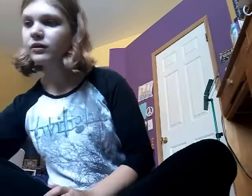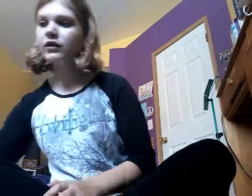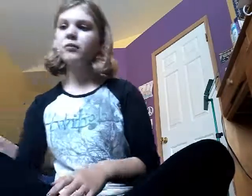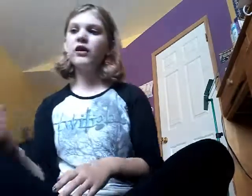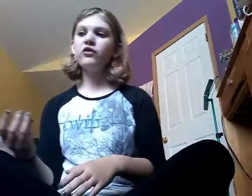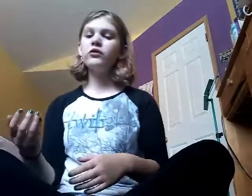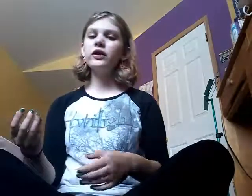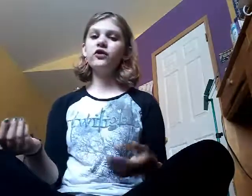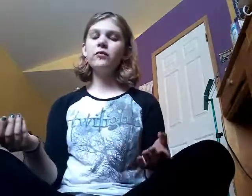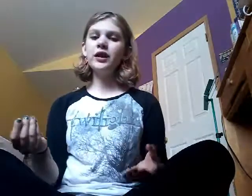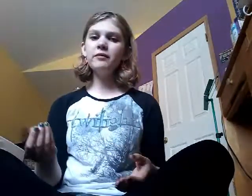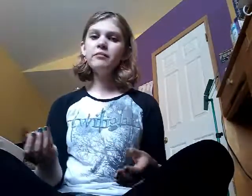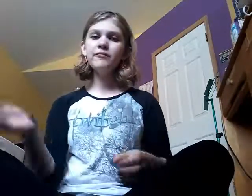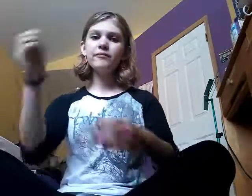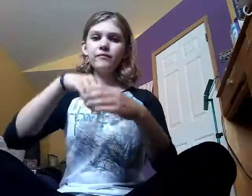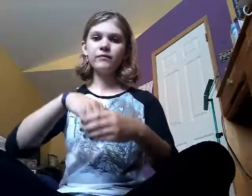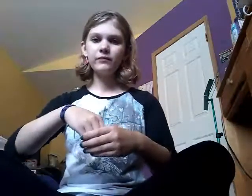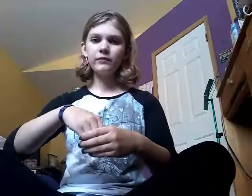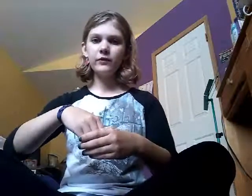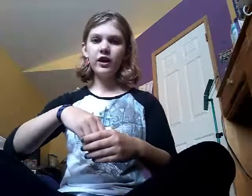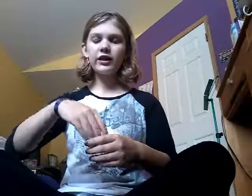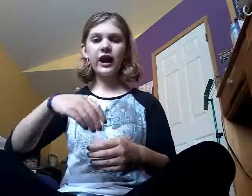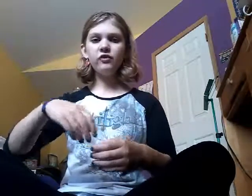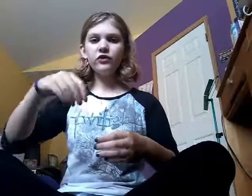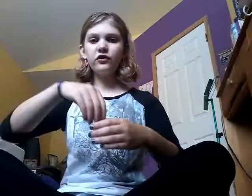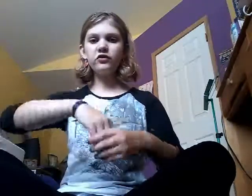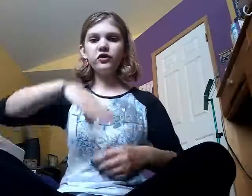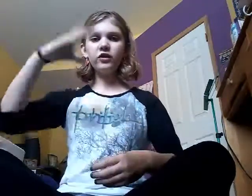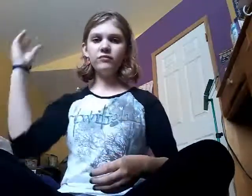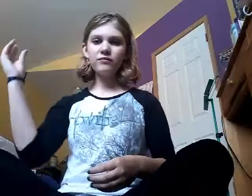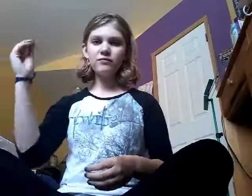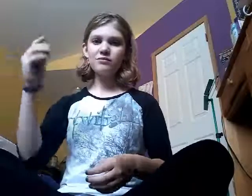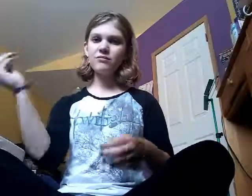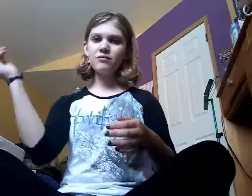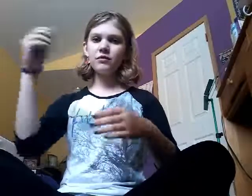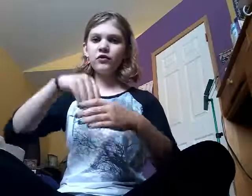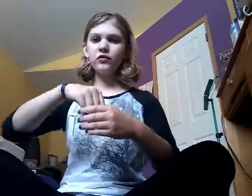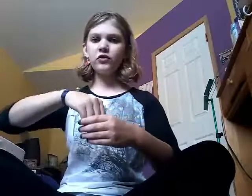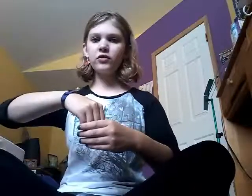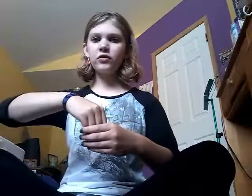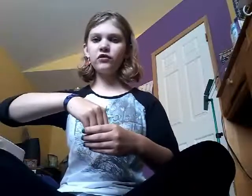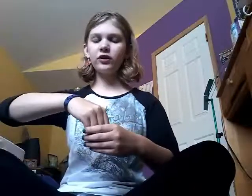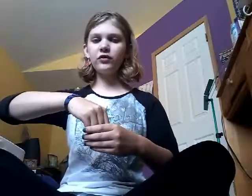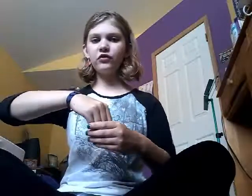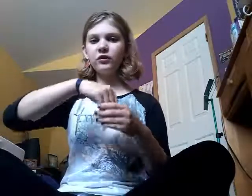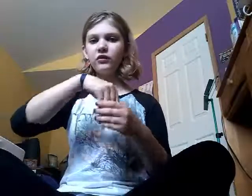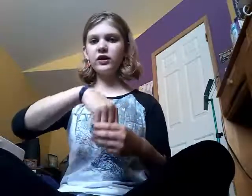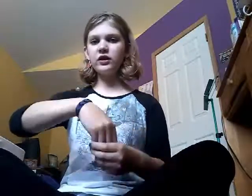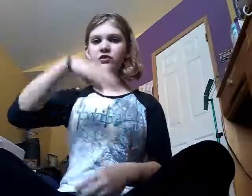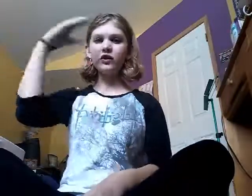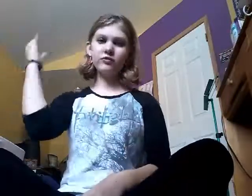So, basically, so, in, and out, is you just go. So, you start, you start with in, and you just go.